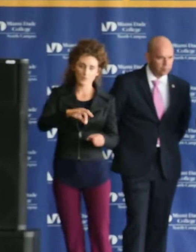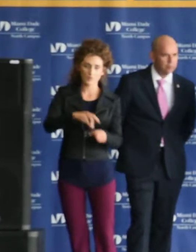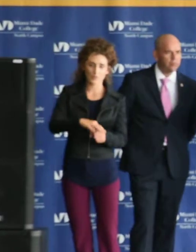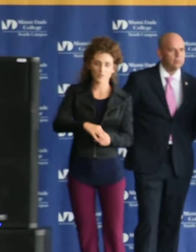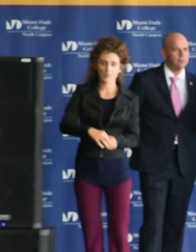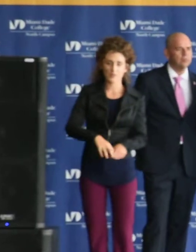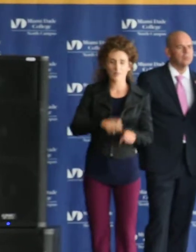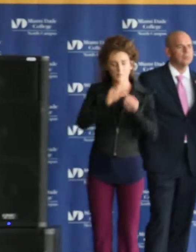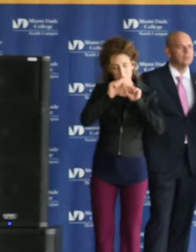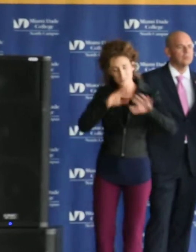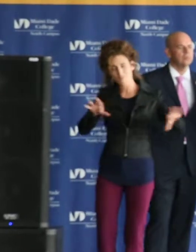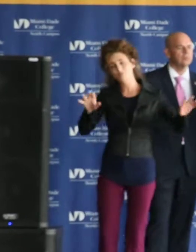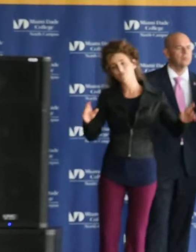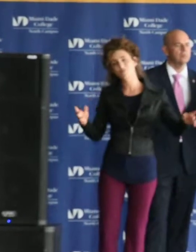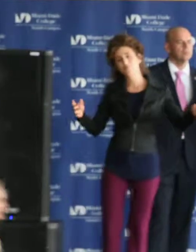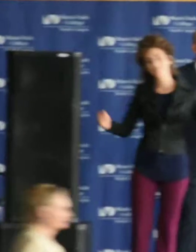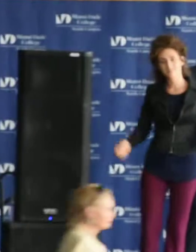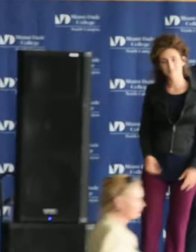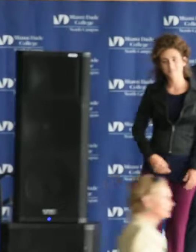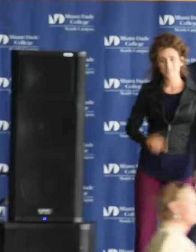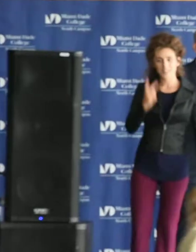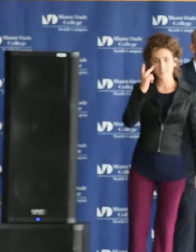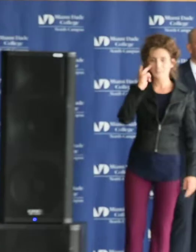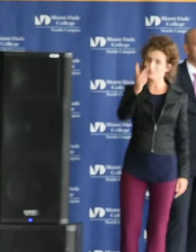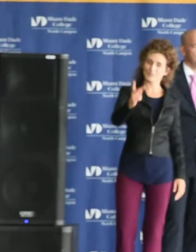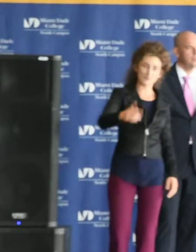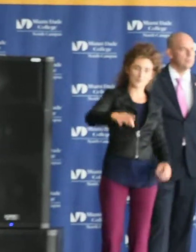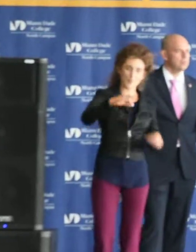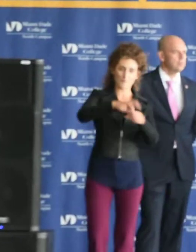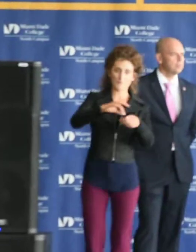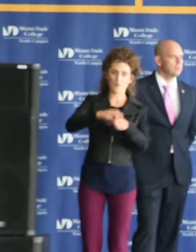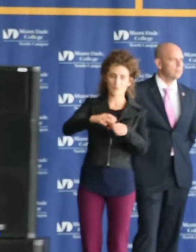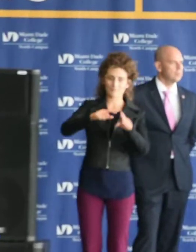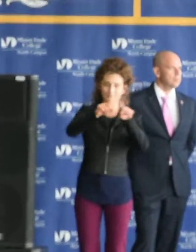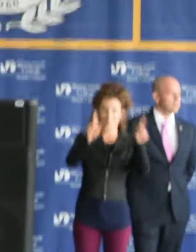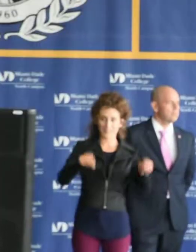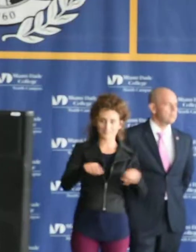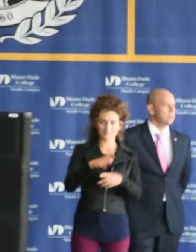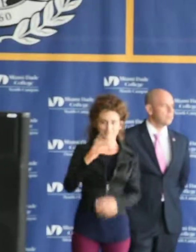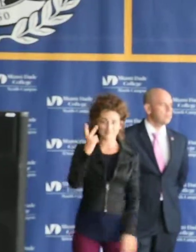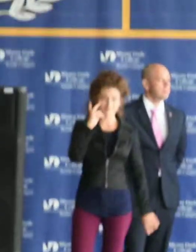God bless you. See you on the journey.